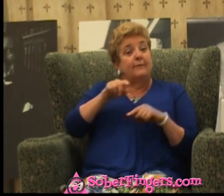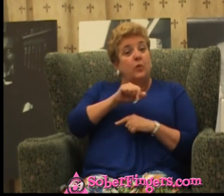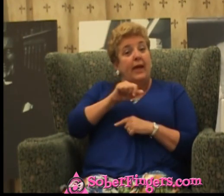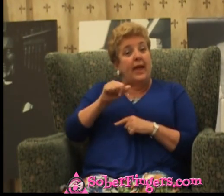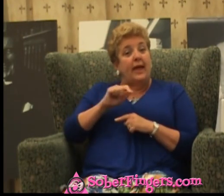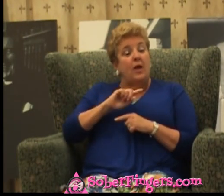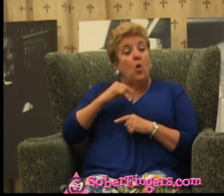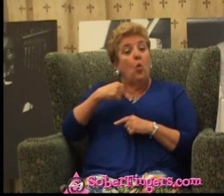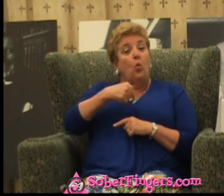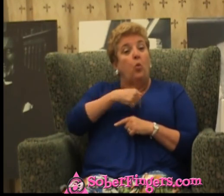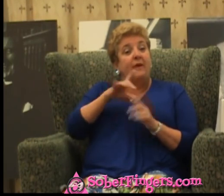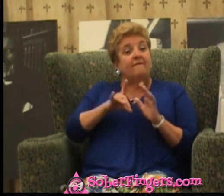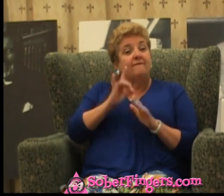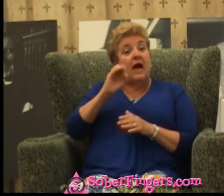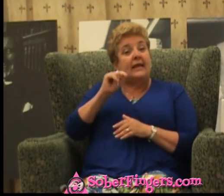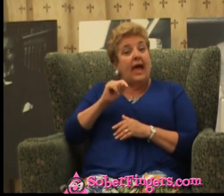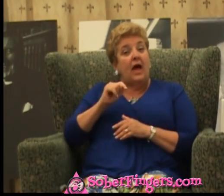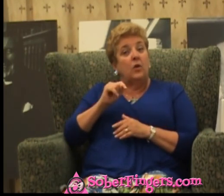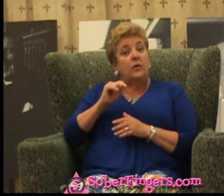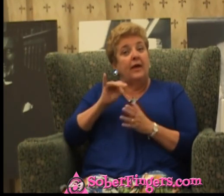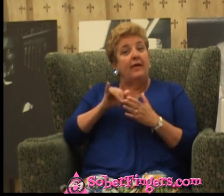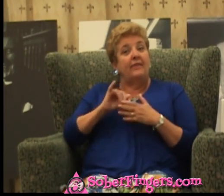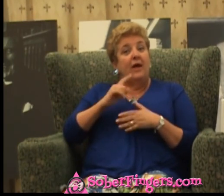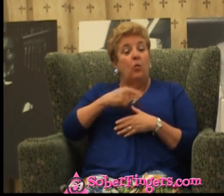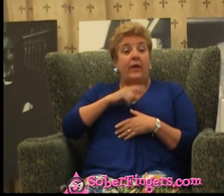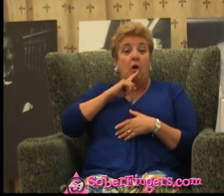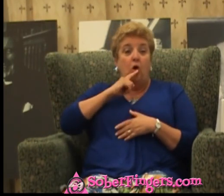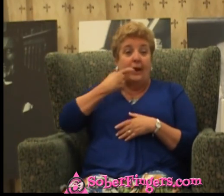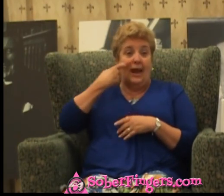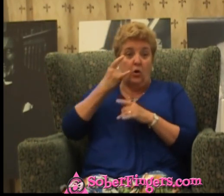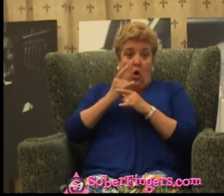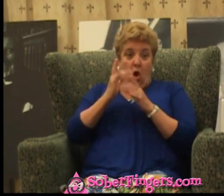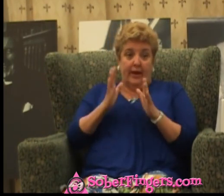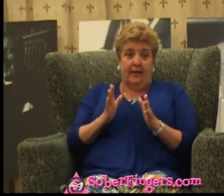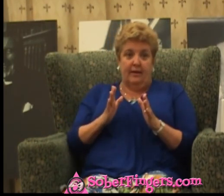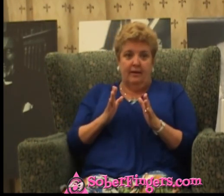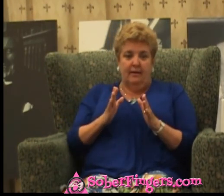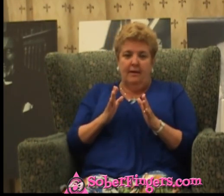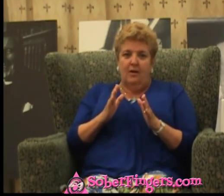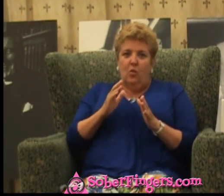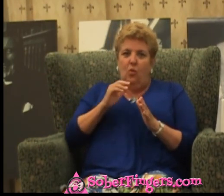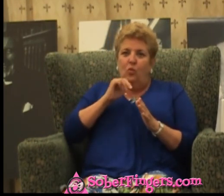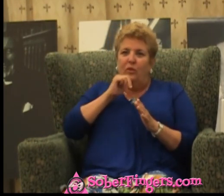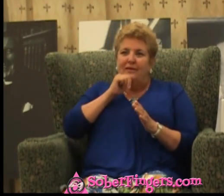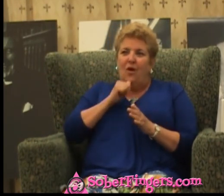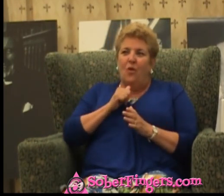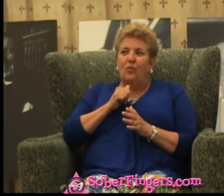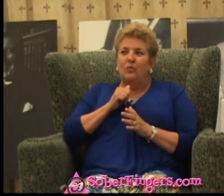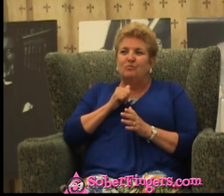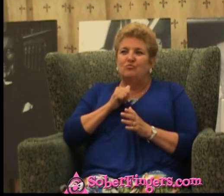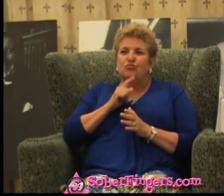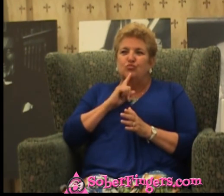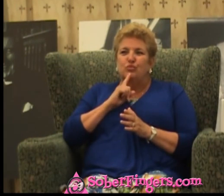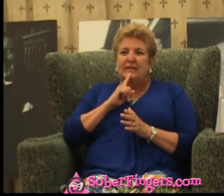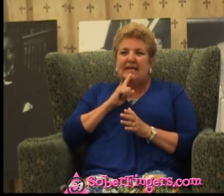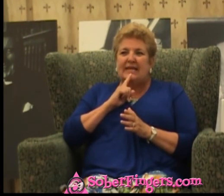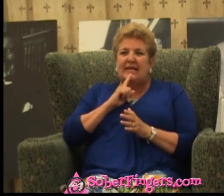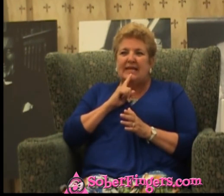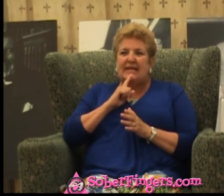out that we're an alcoholic. We don't really find out. We